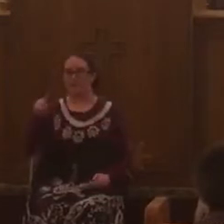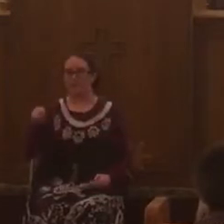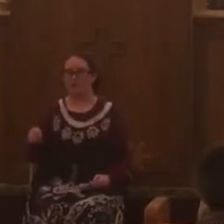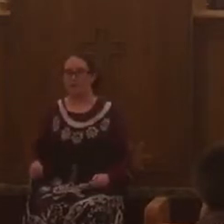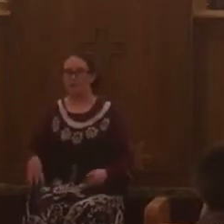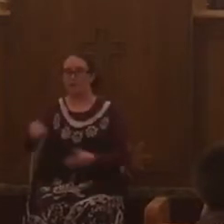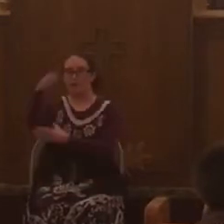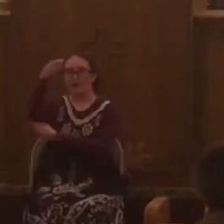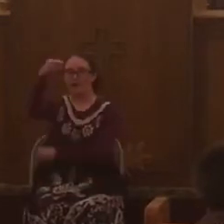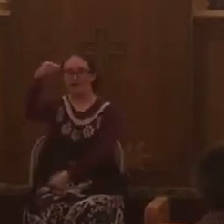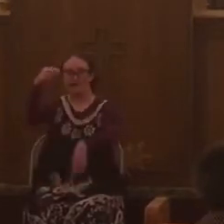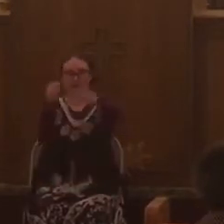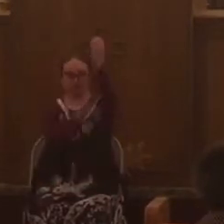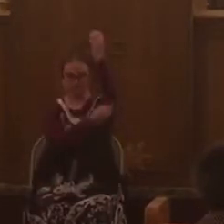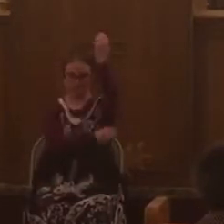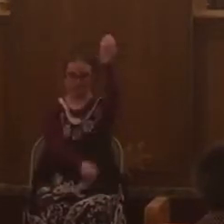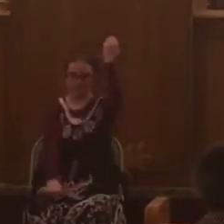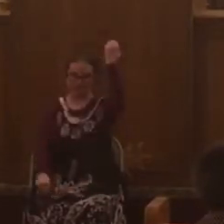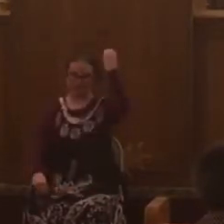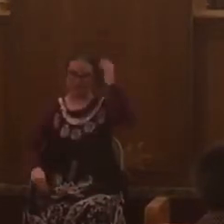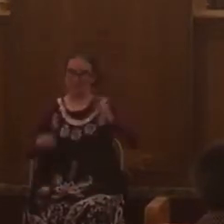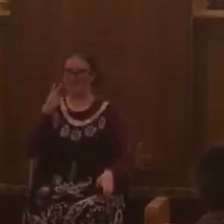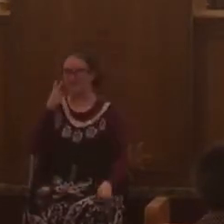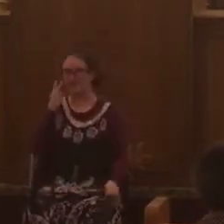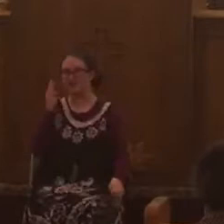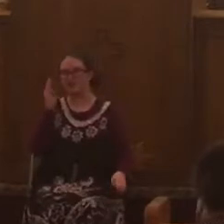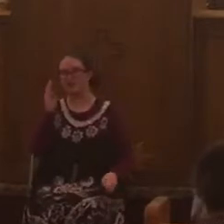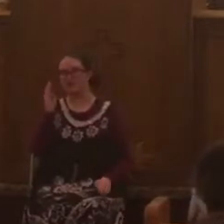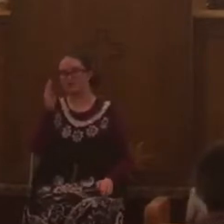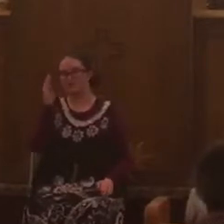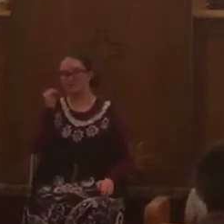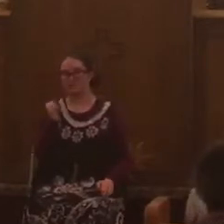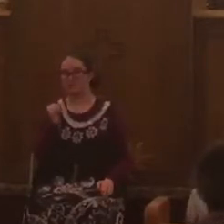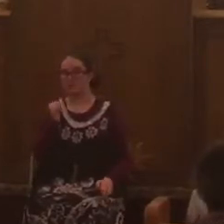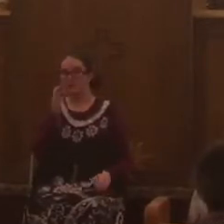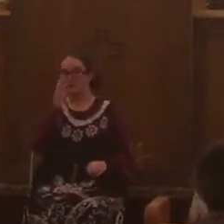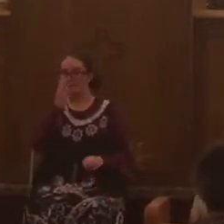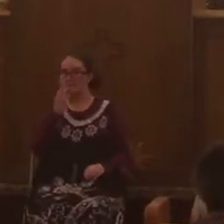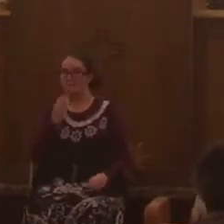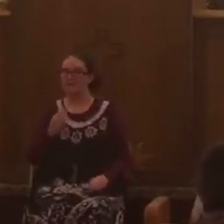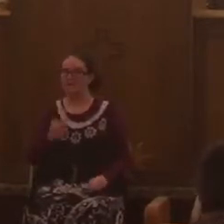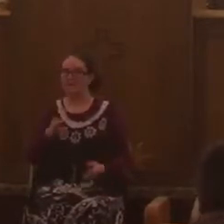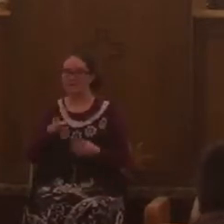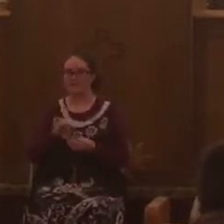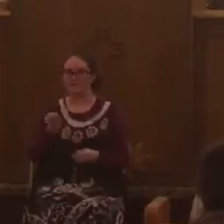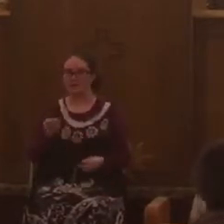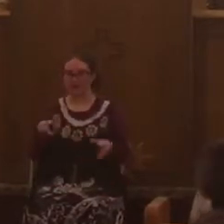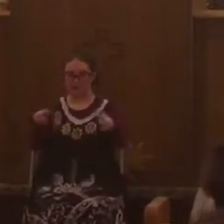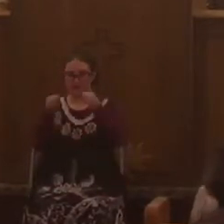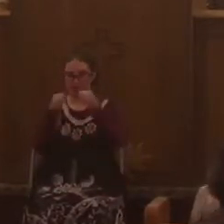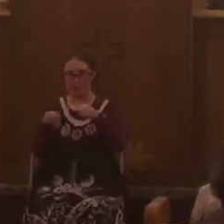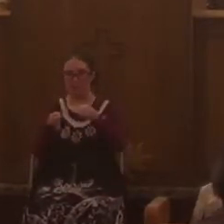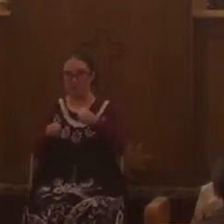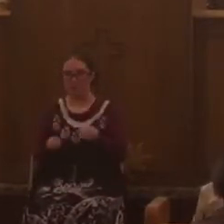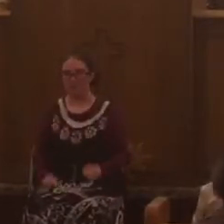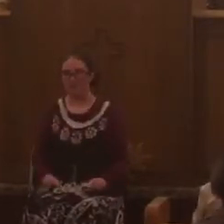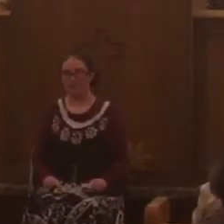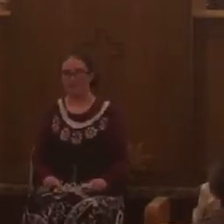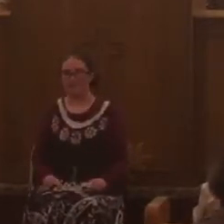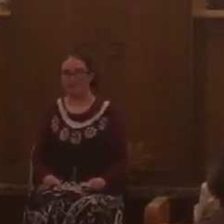And the rest of it wasn't pretty. They left. If they had a tail, they left with their tails tucked and their